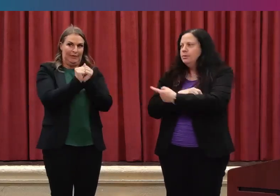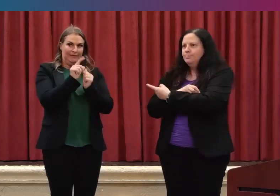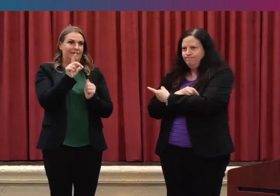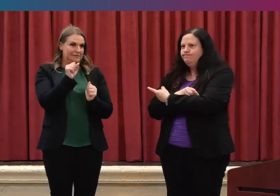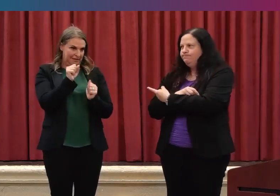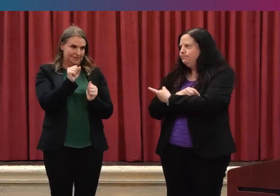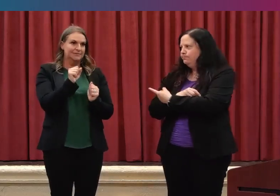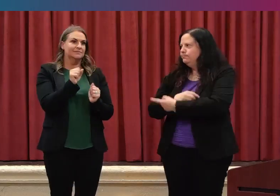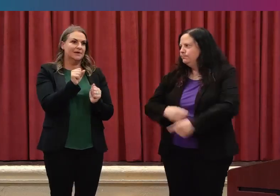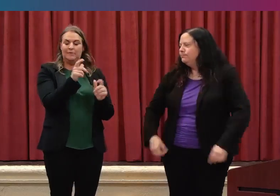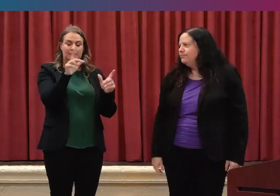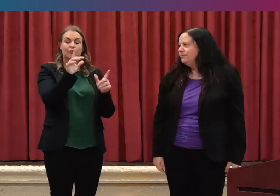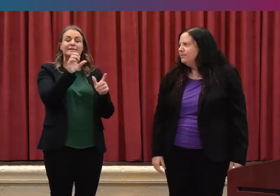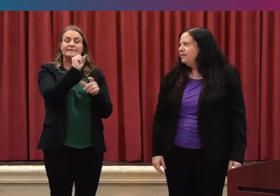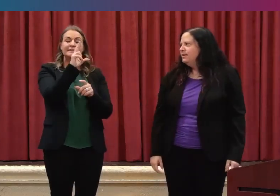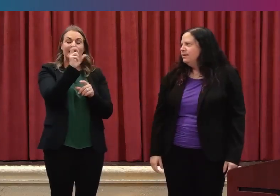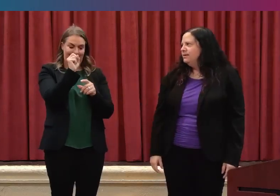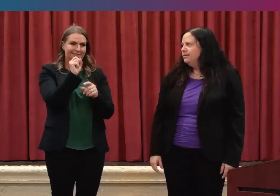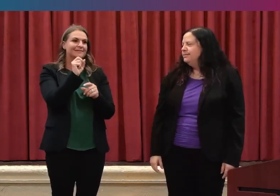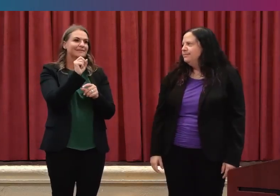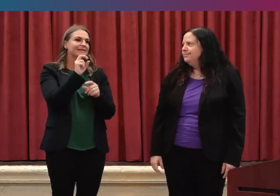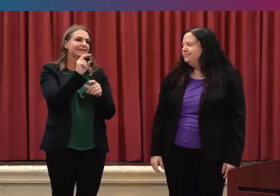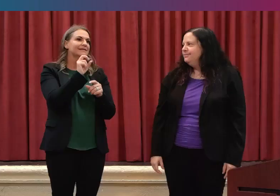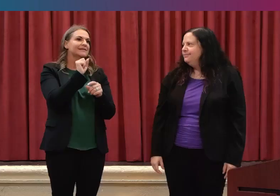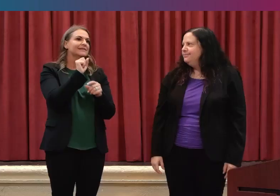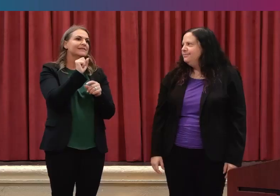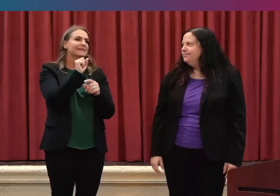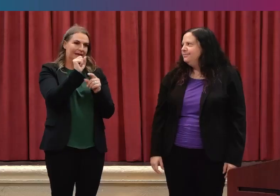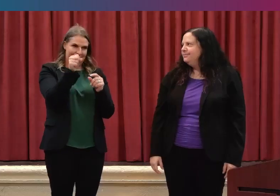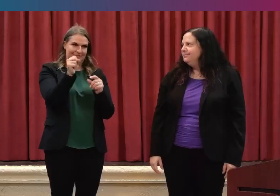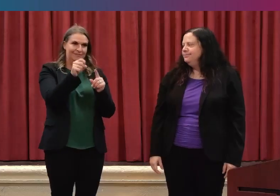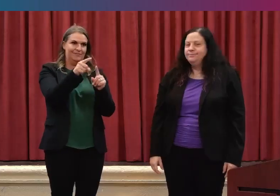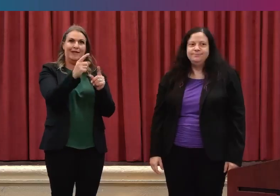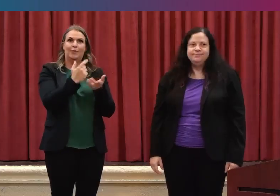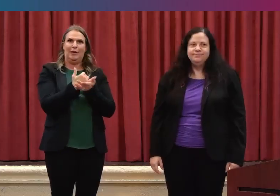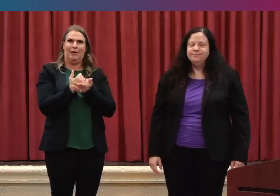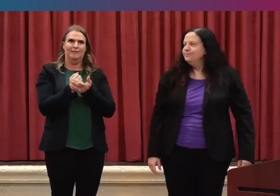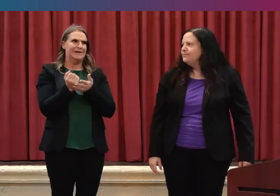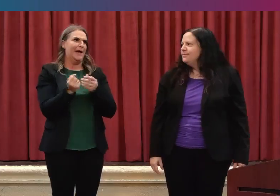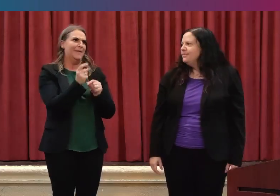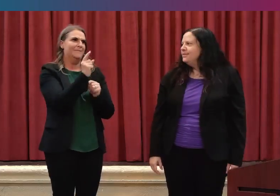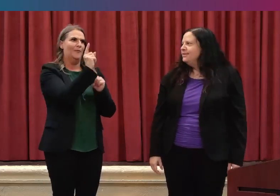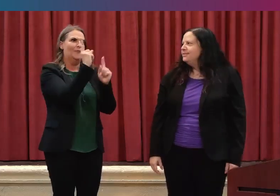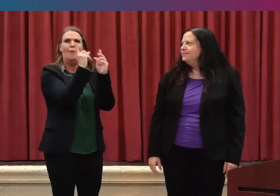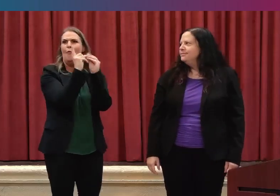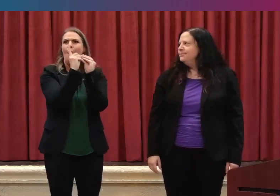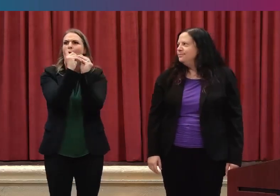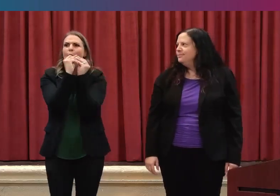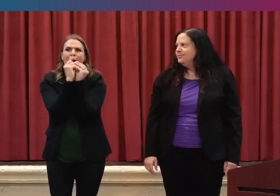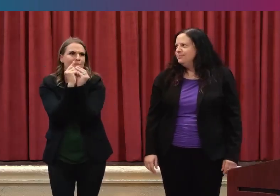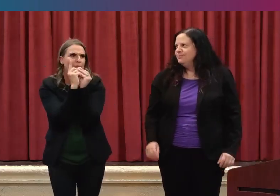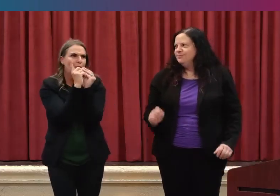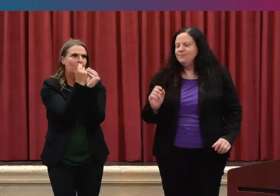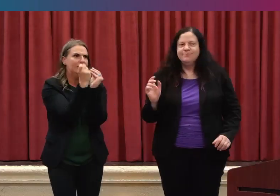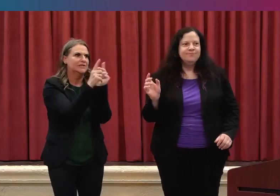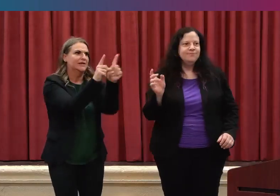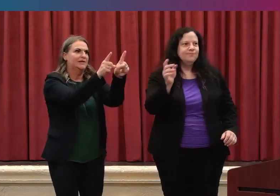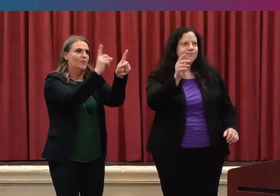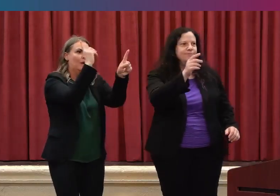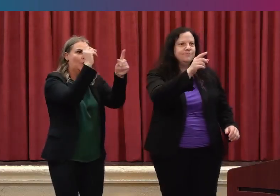We do partner with, CSUN does partner with LifeSigns. Oh, we're out of time. Hang on, we can take one